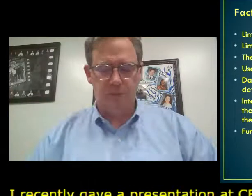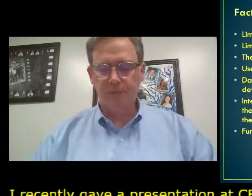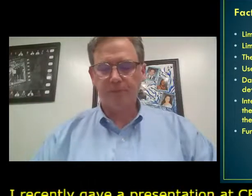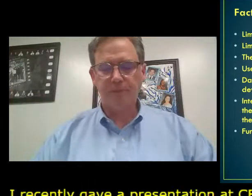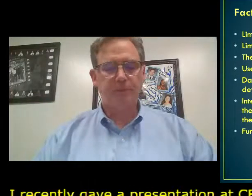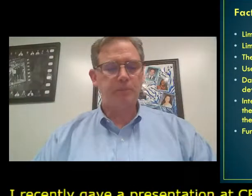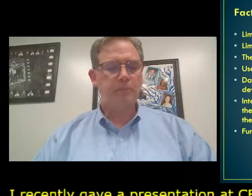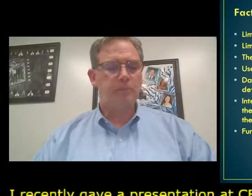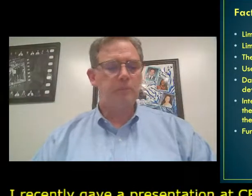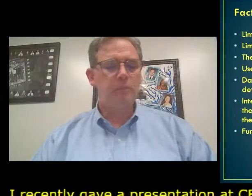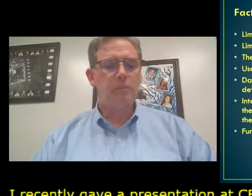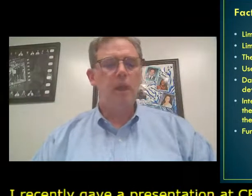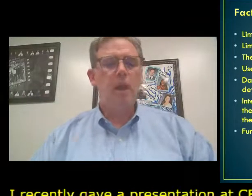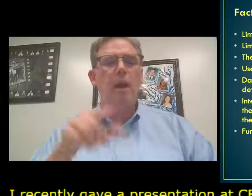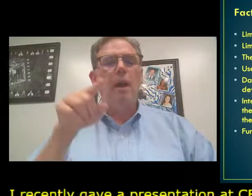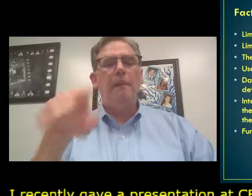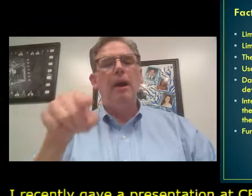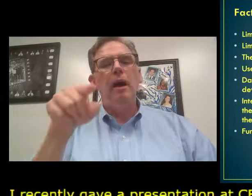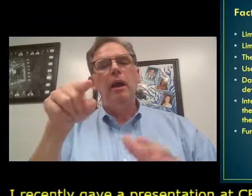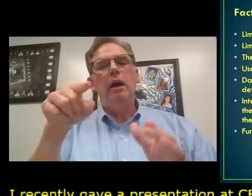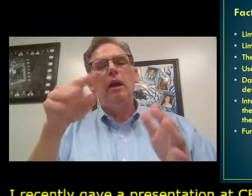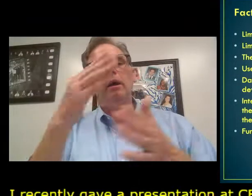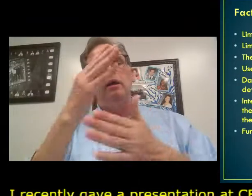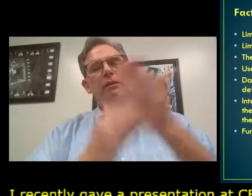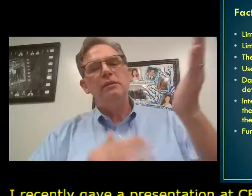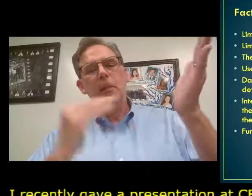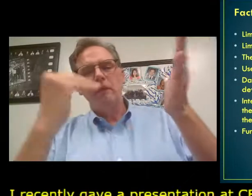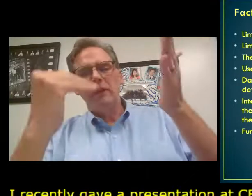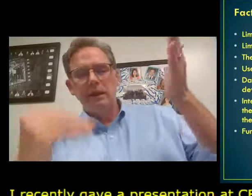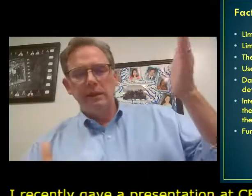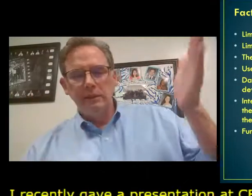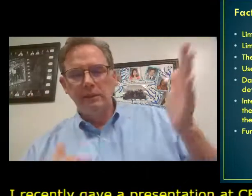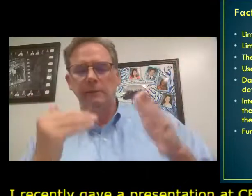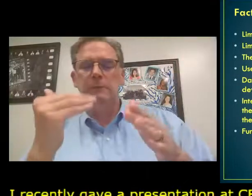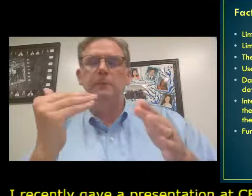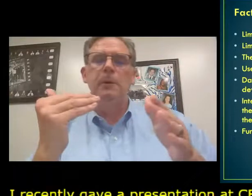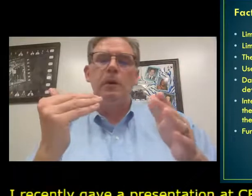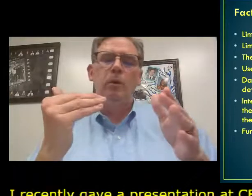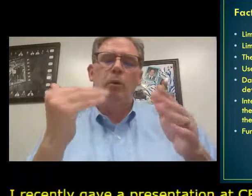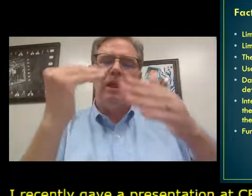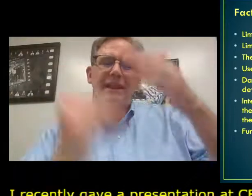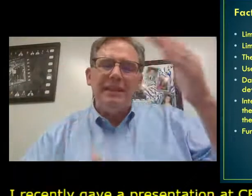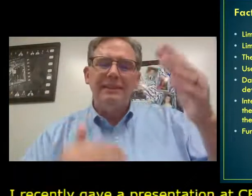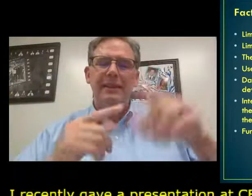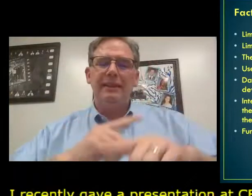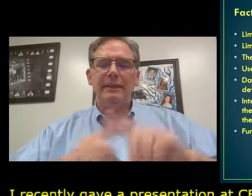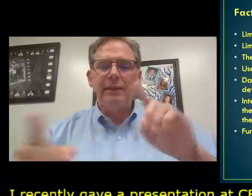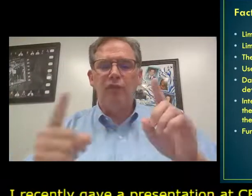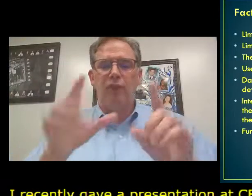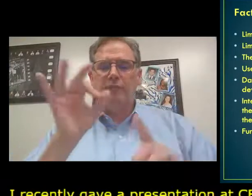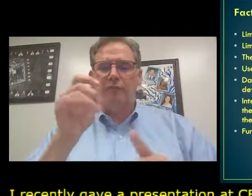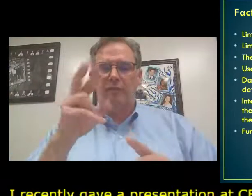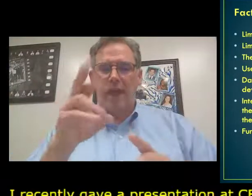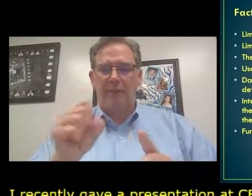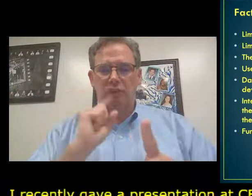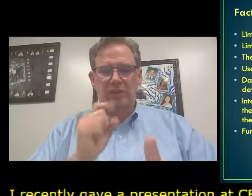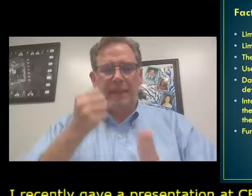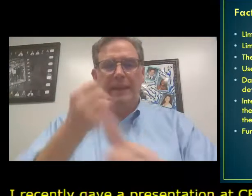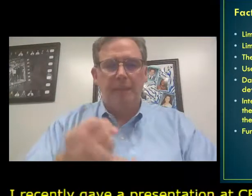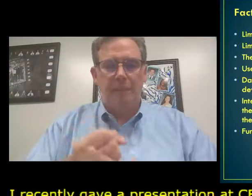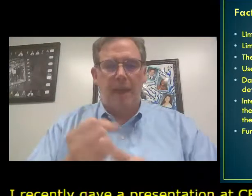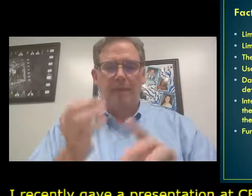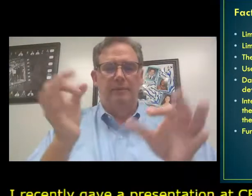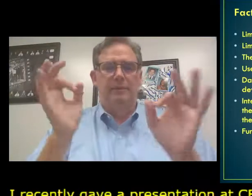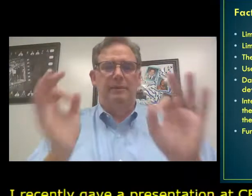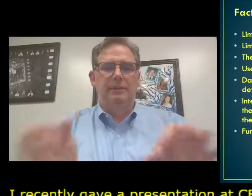well. So some of this information is a joint effort between the two of us. But some of the items on